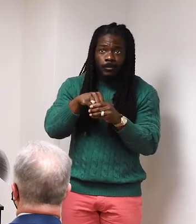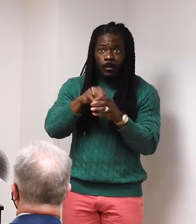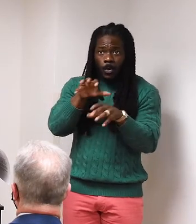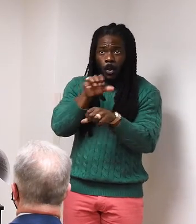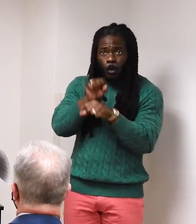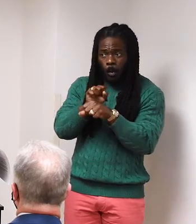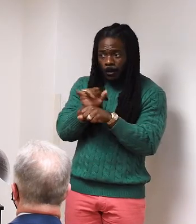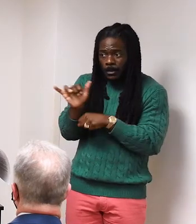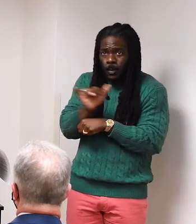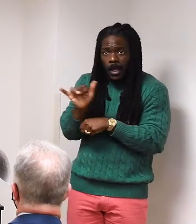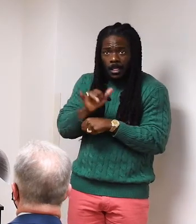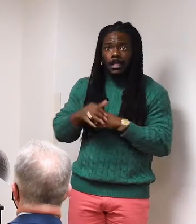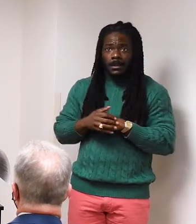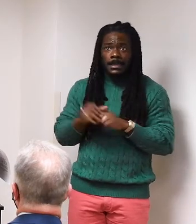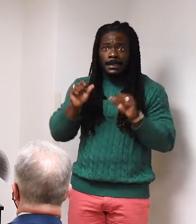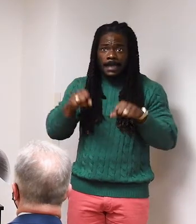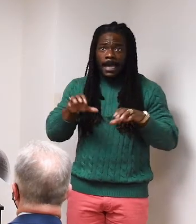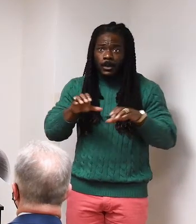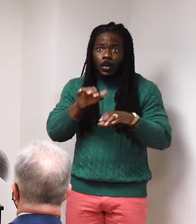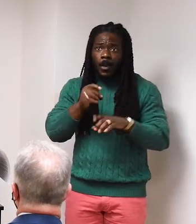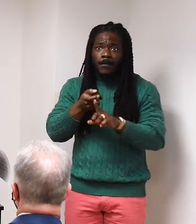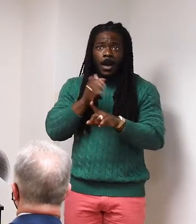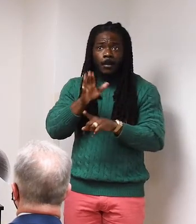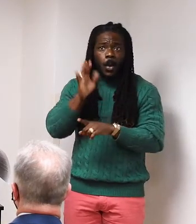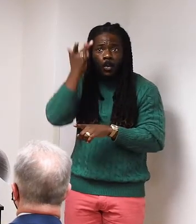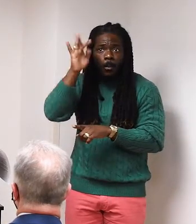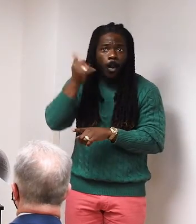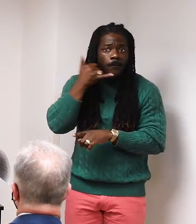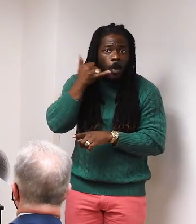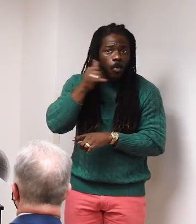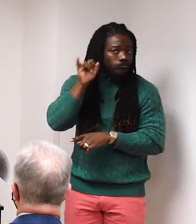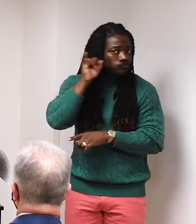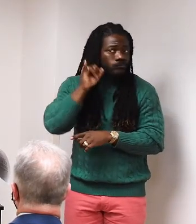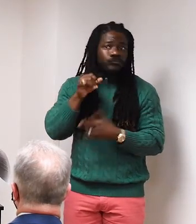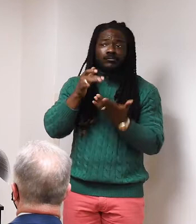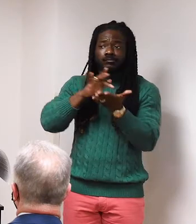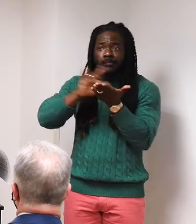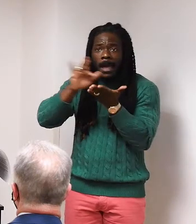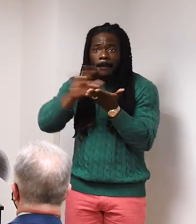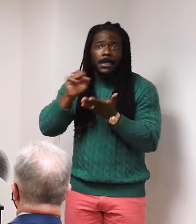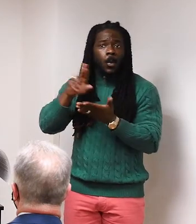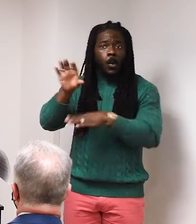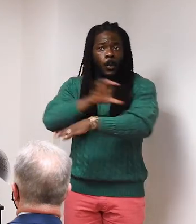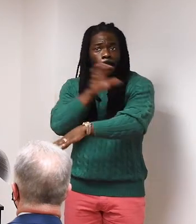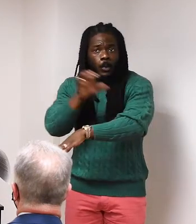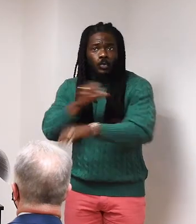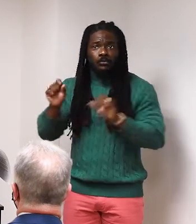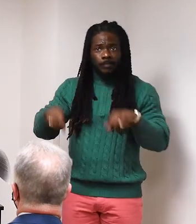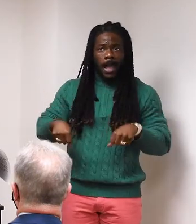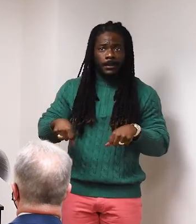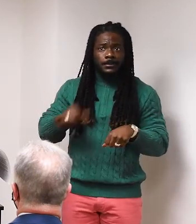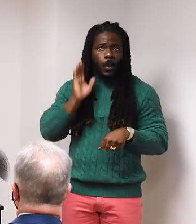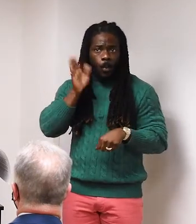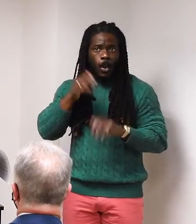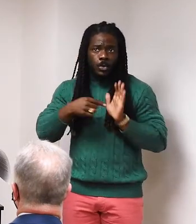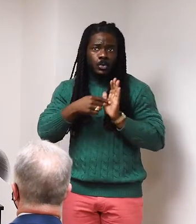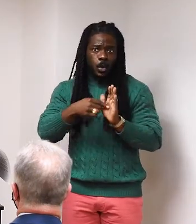appointment, which can be done from their smartphone, tablet, or computer, as we will demonstrate